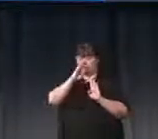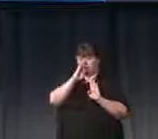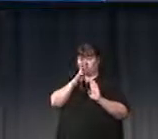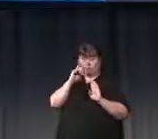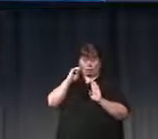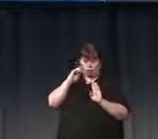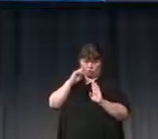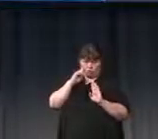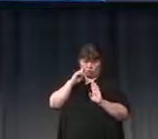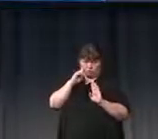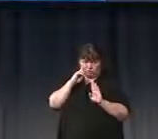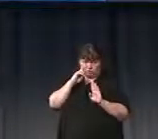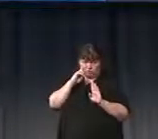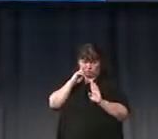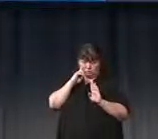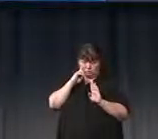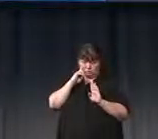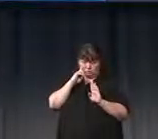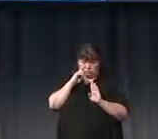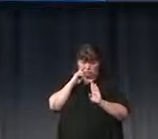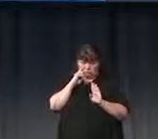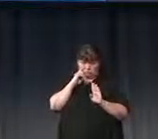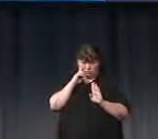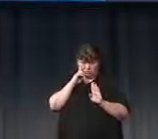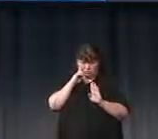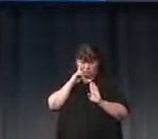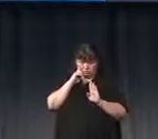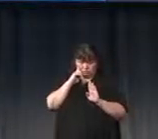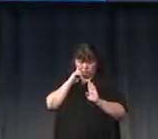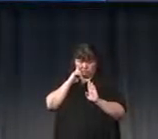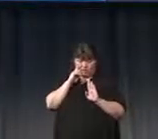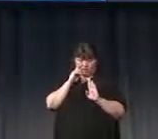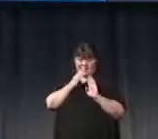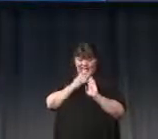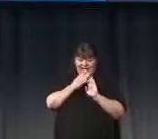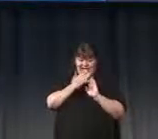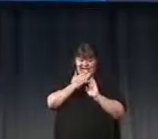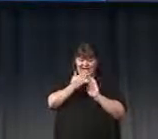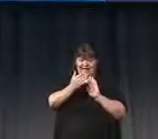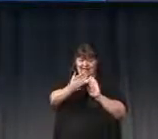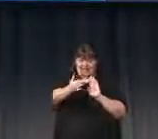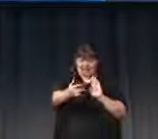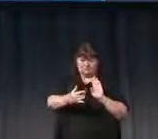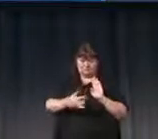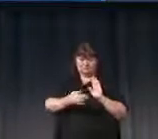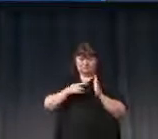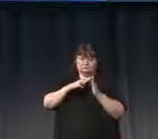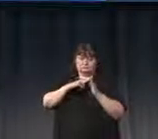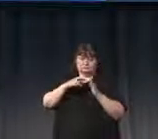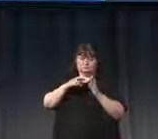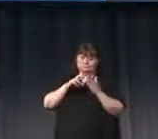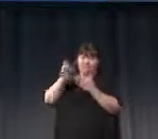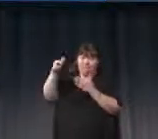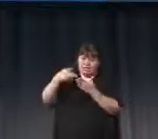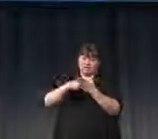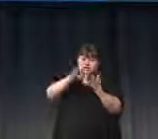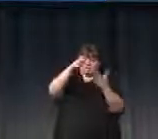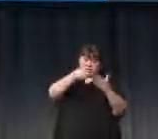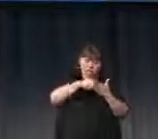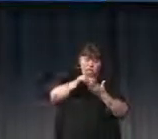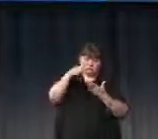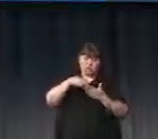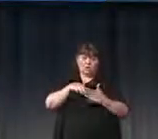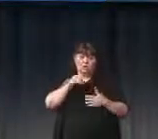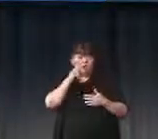sound, so the sound from the source of the impulse to the microphone. And then there's all these other reflections. Early on, you can kind of see